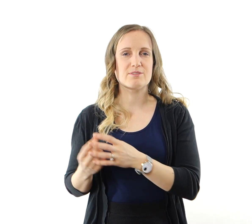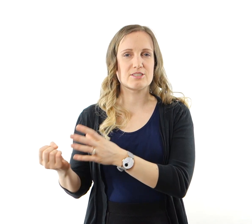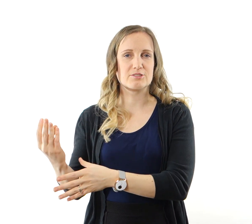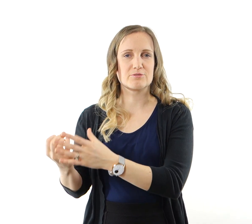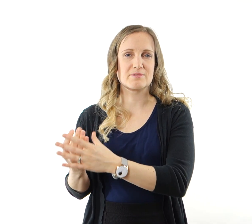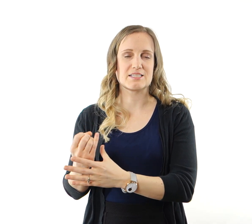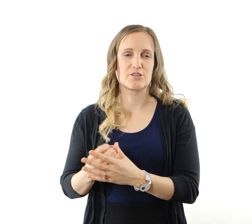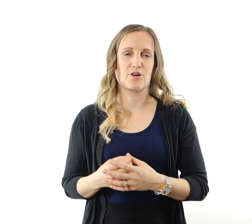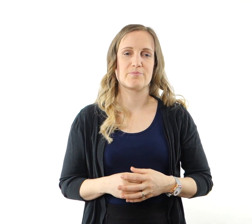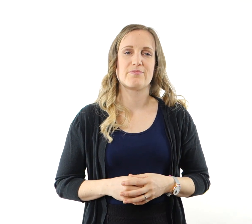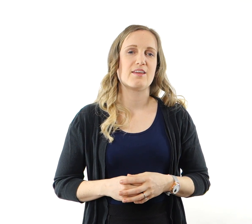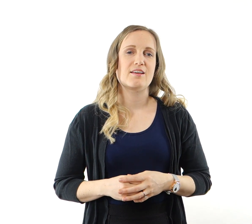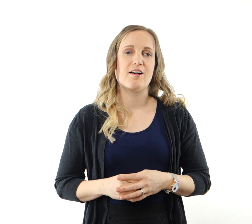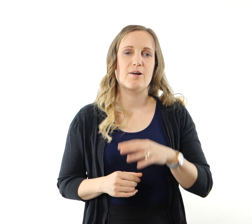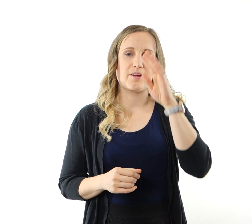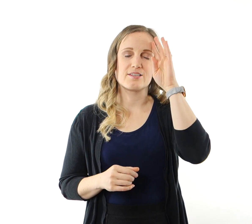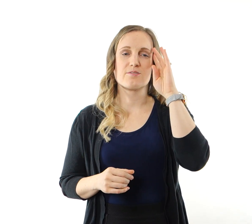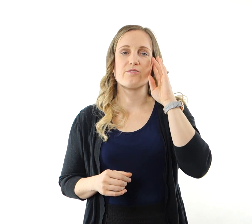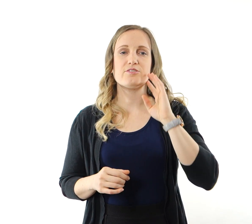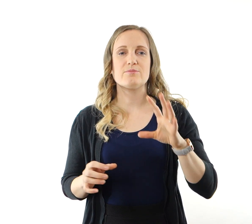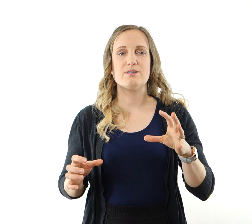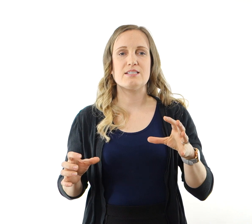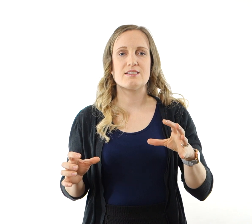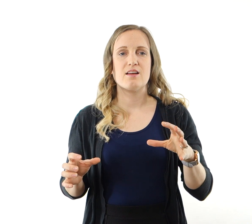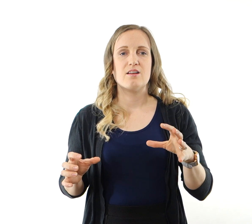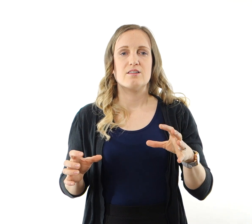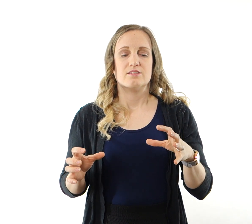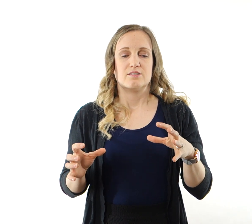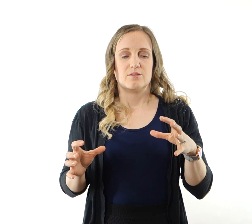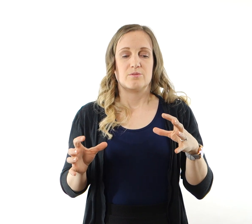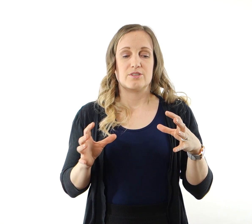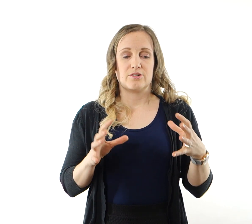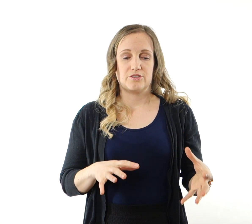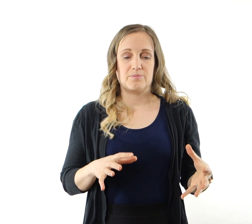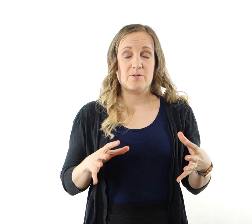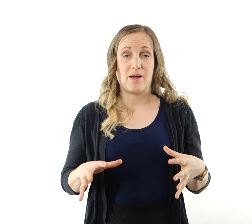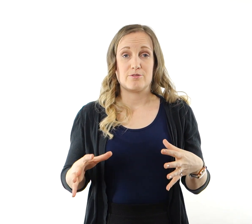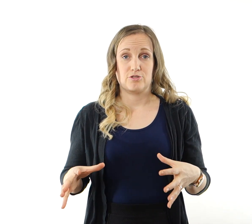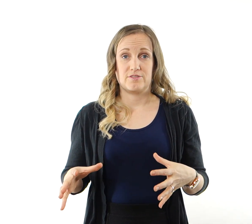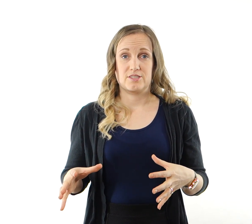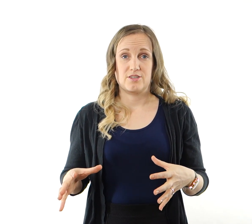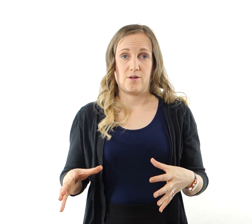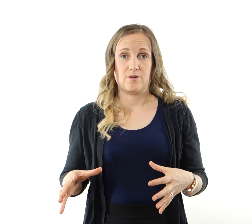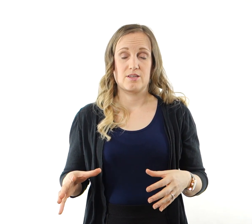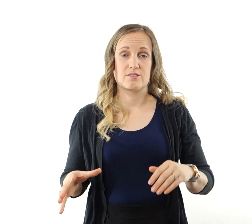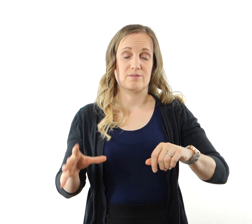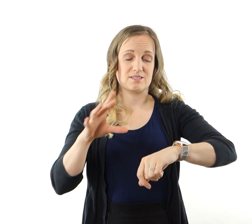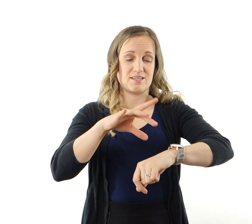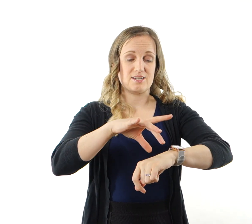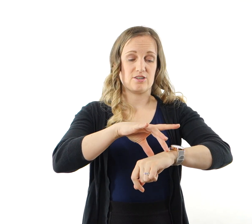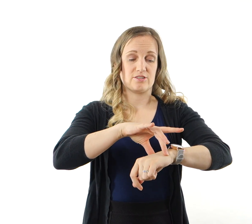all things that grow. Okay, so the first one is, will earth be white with drifted snow? So we're going to sign